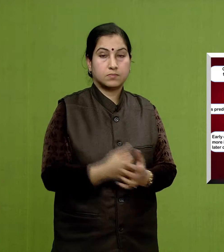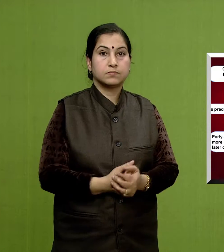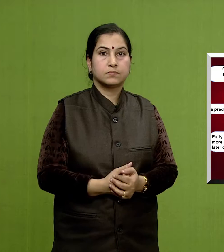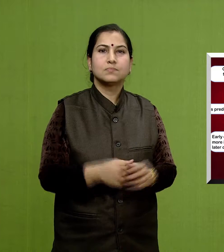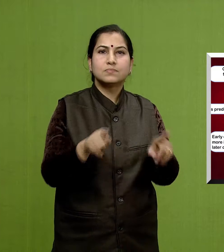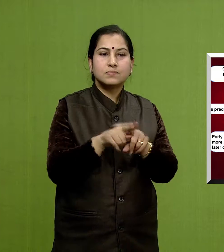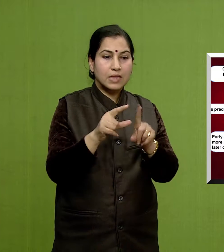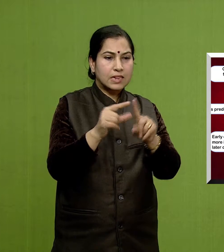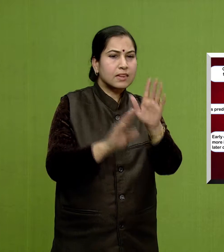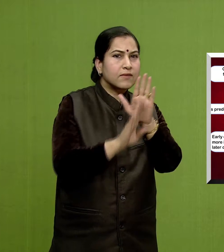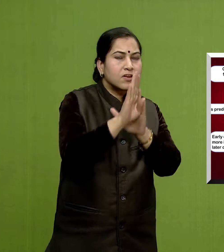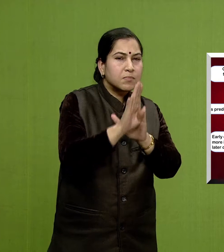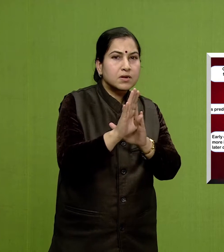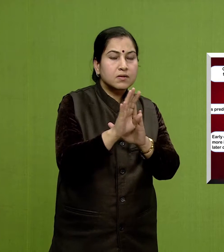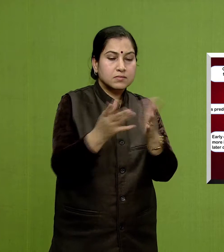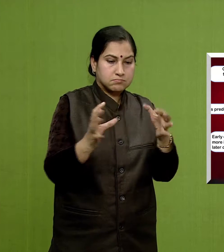Development is correlated.